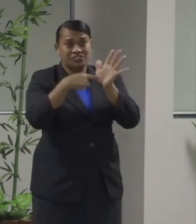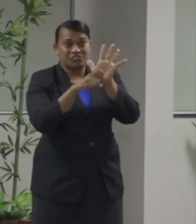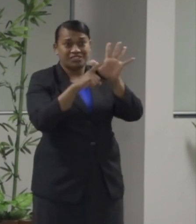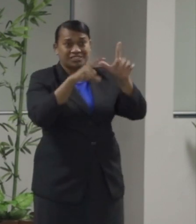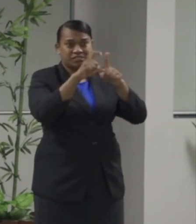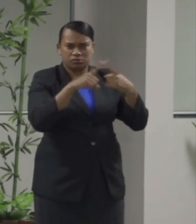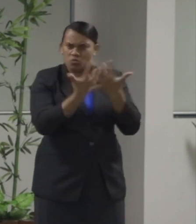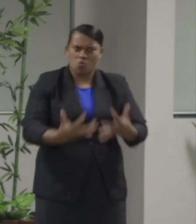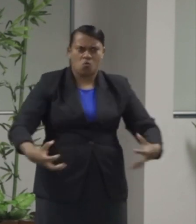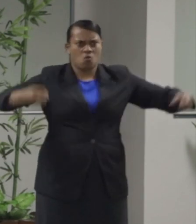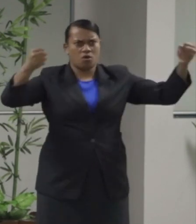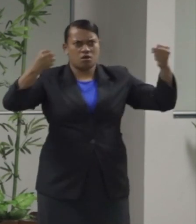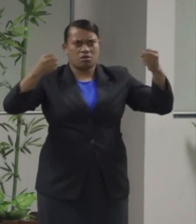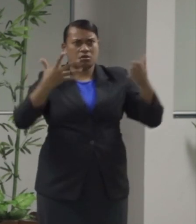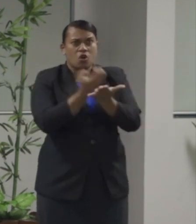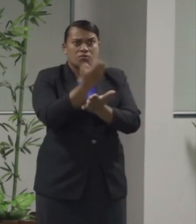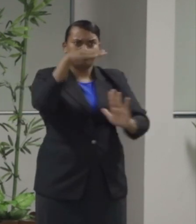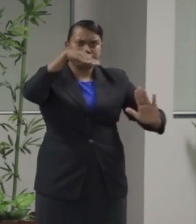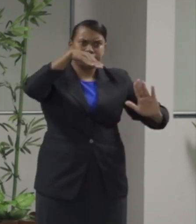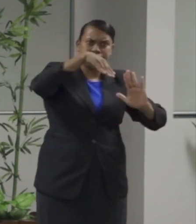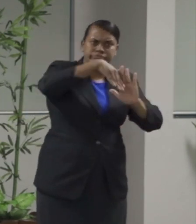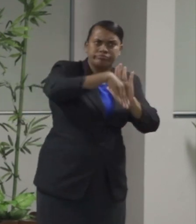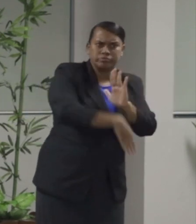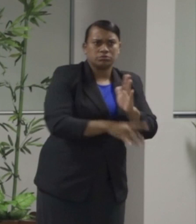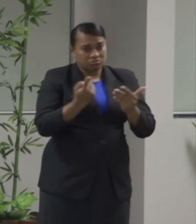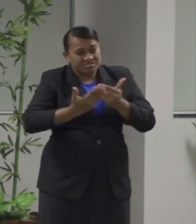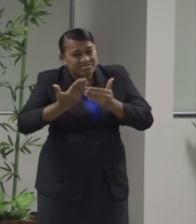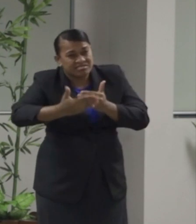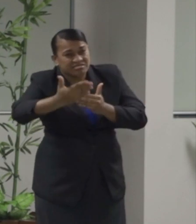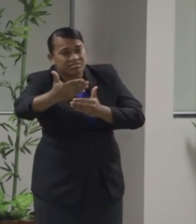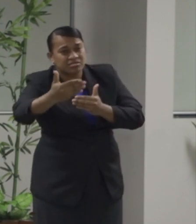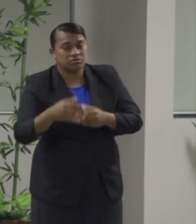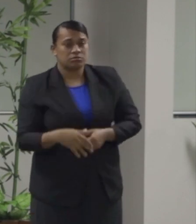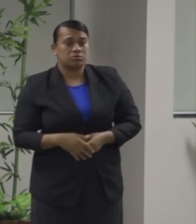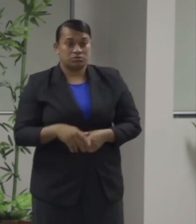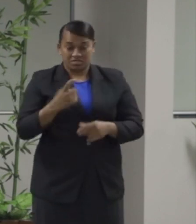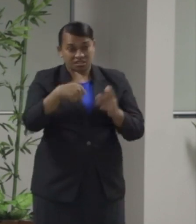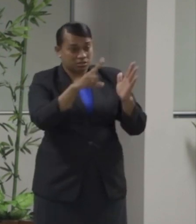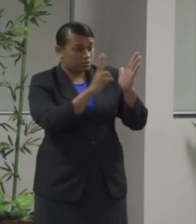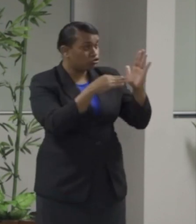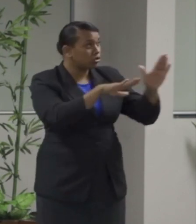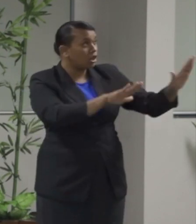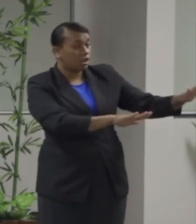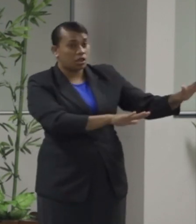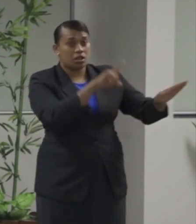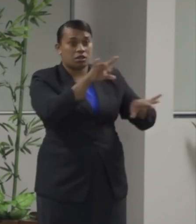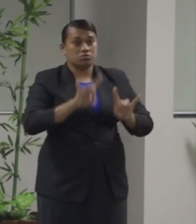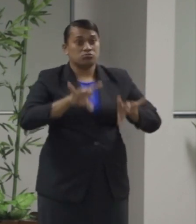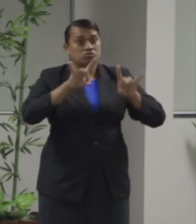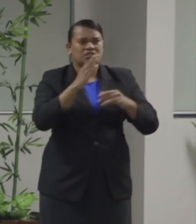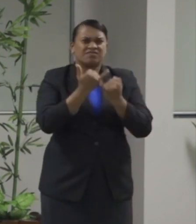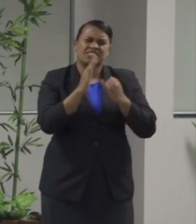or slowed for the foreseeable future. In fact, New Zealand, I'm sad to report, has